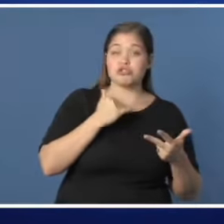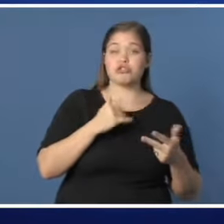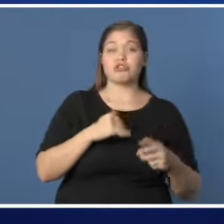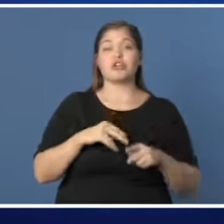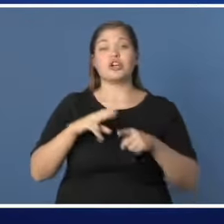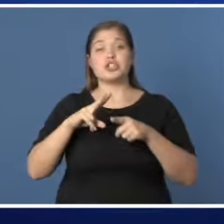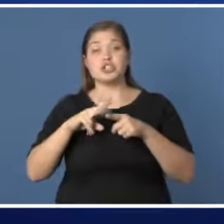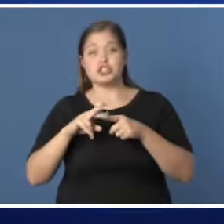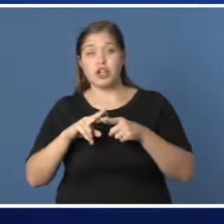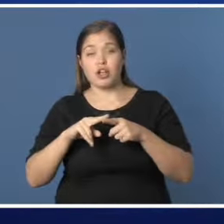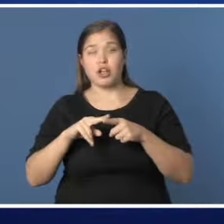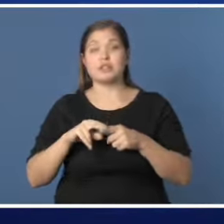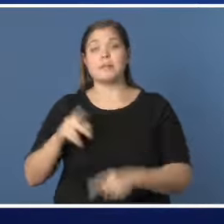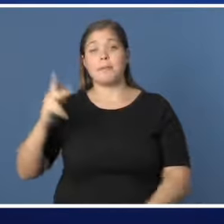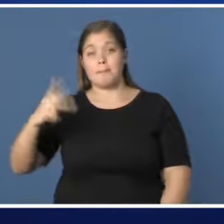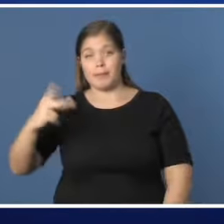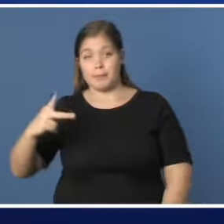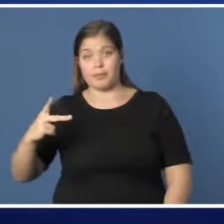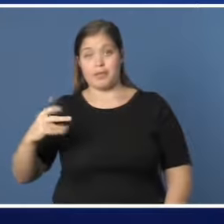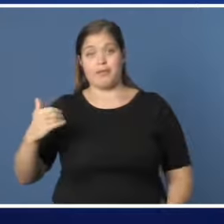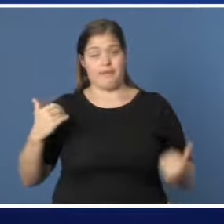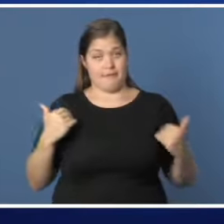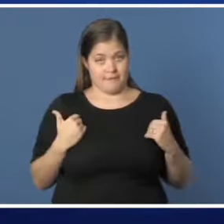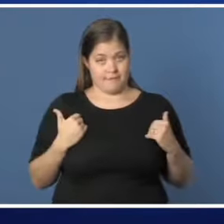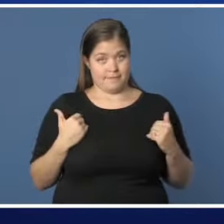sugar, salt, pepper.